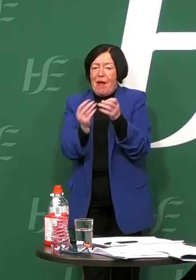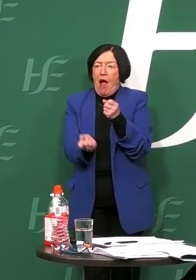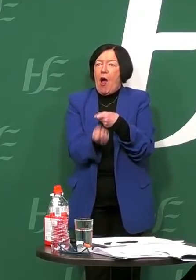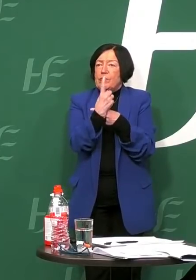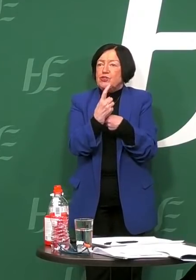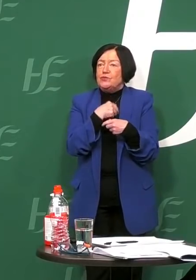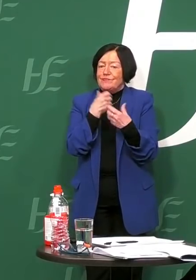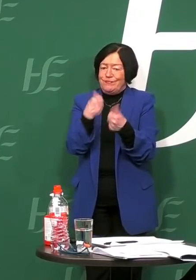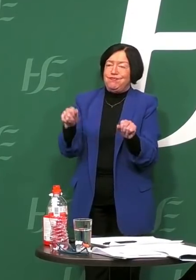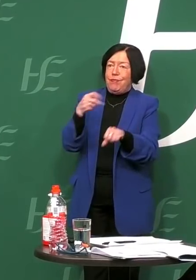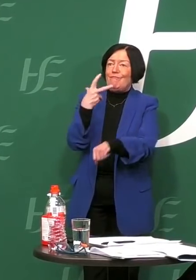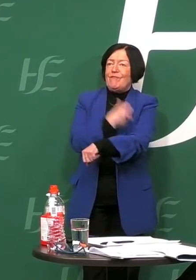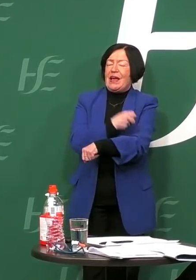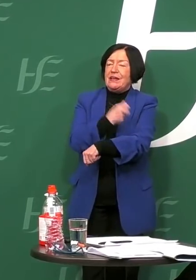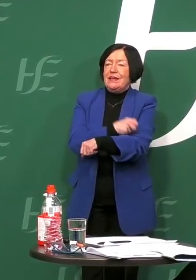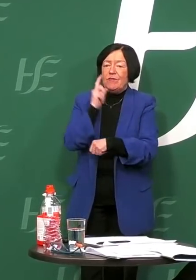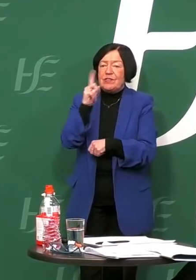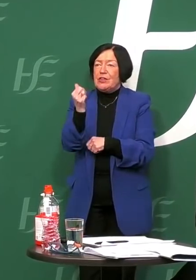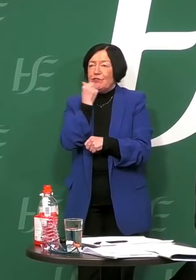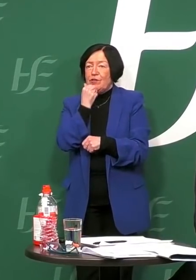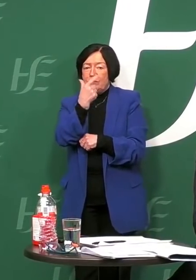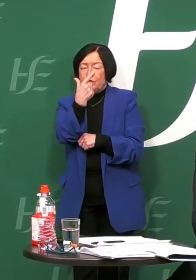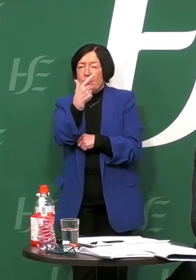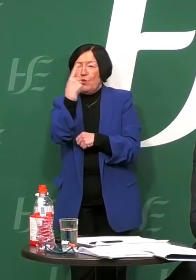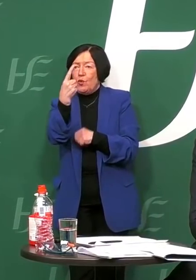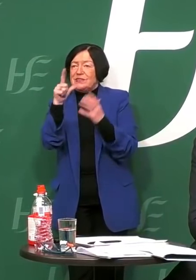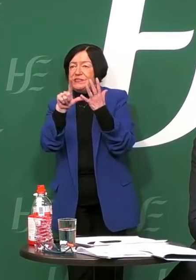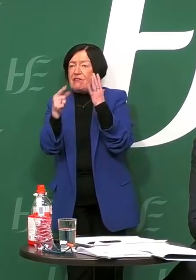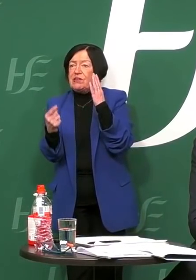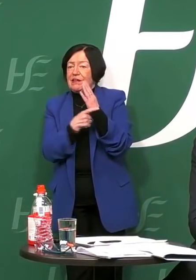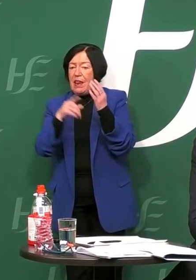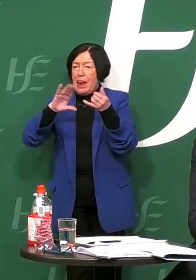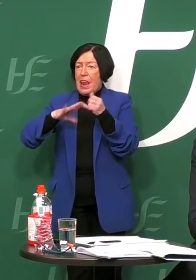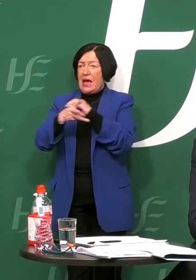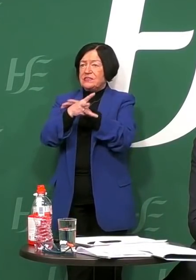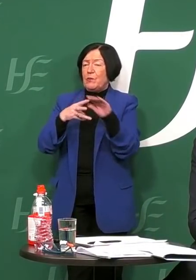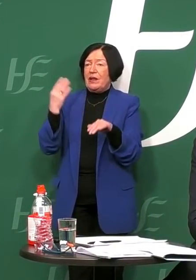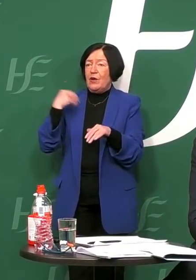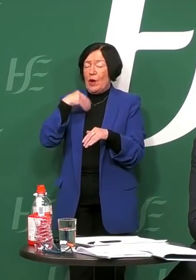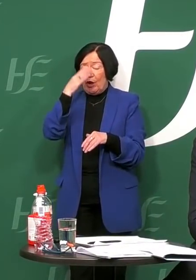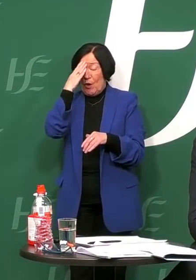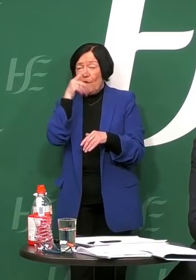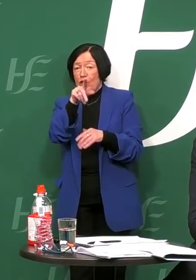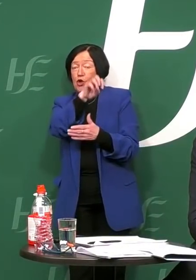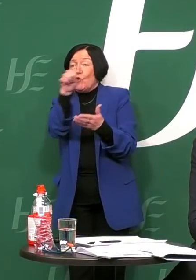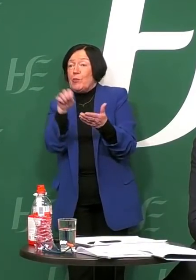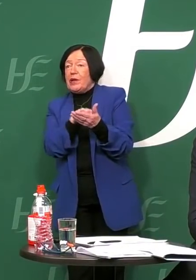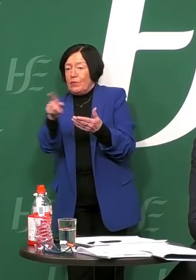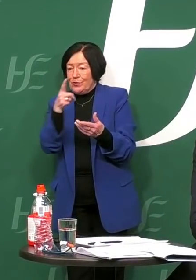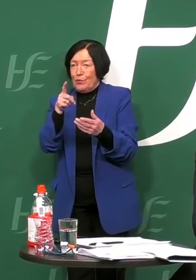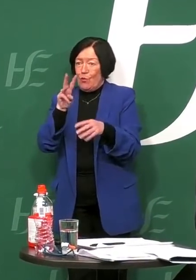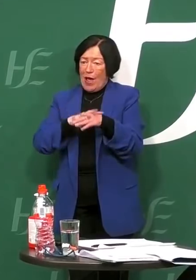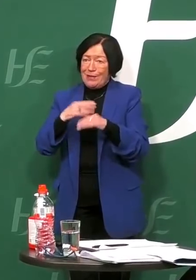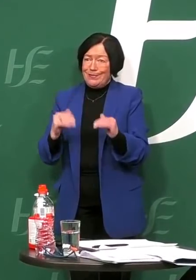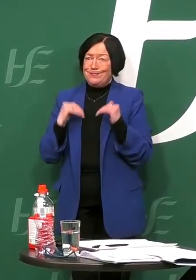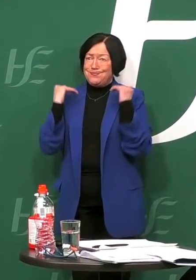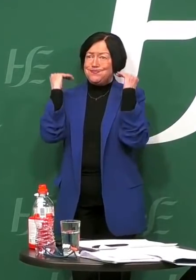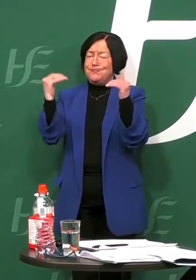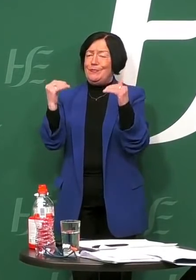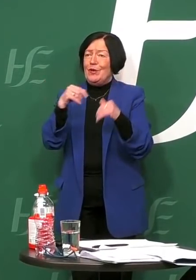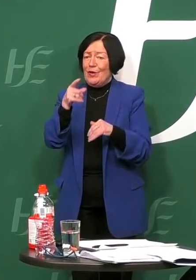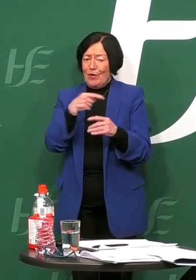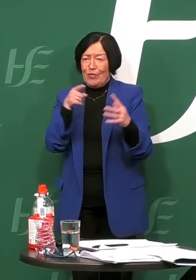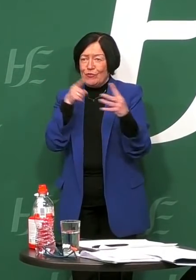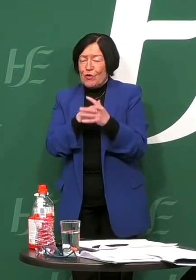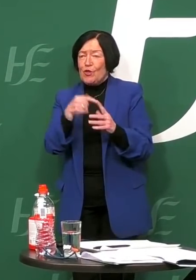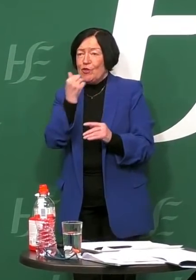opportunity to get vaccinated. We've seen the numbers, 217,000 people last week. You know, we know in terms of European terms, we're doing really well in terms of the numbers we're getting through,